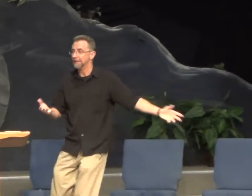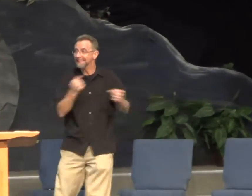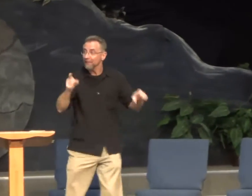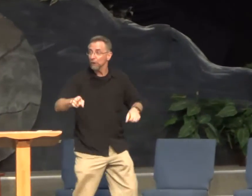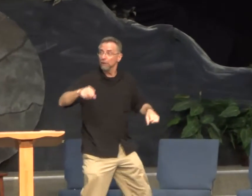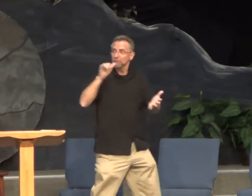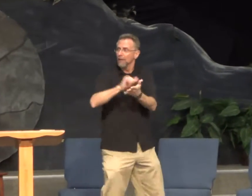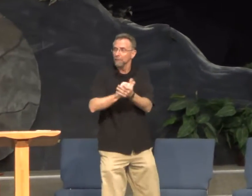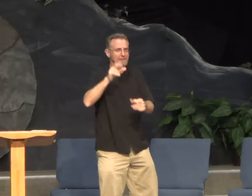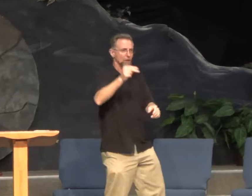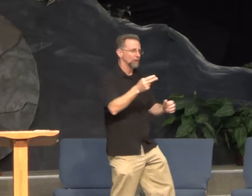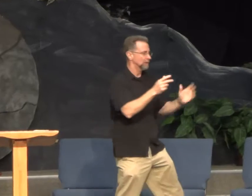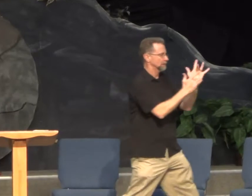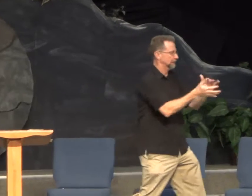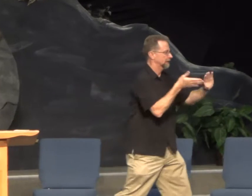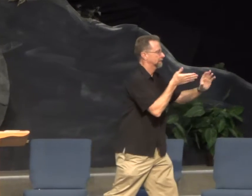He's dead and buried.